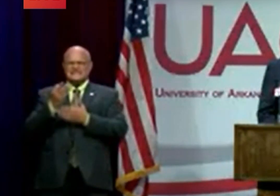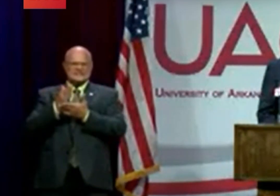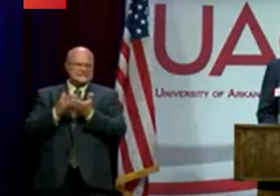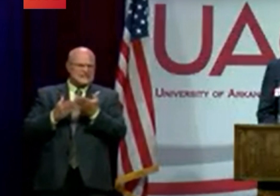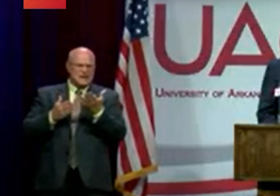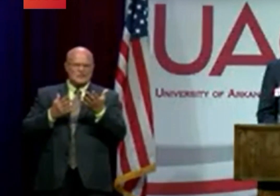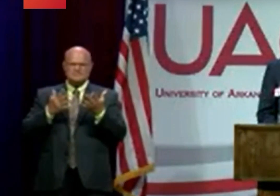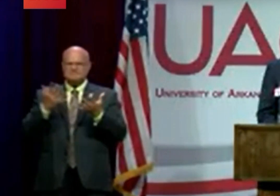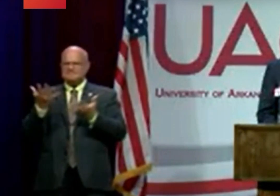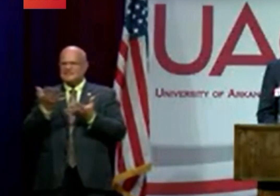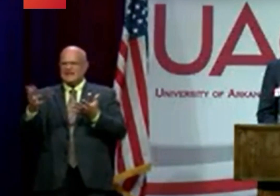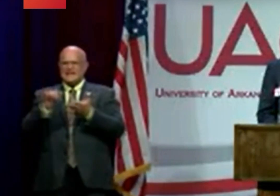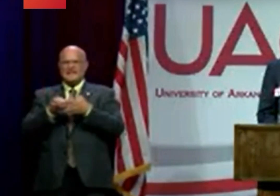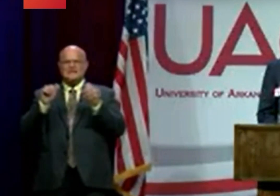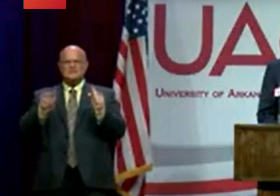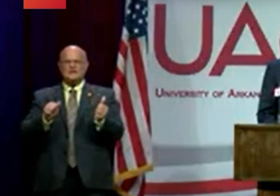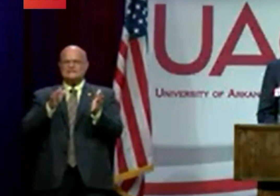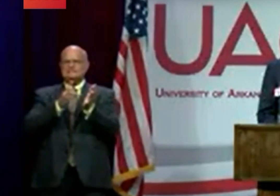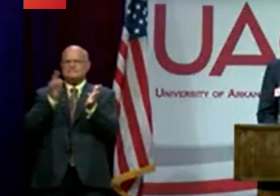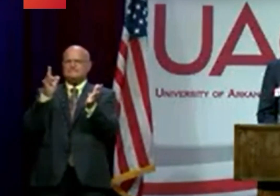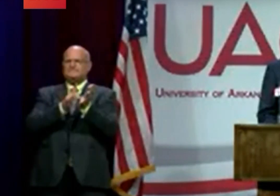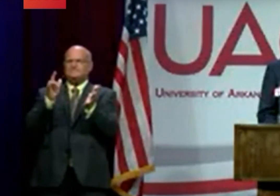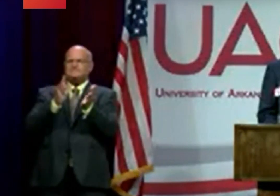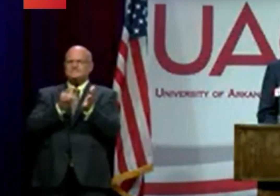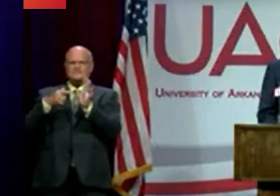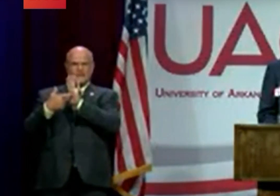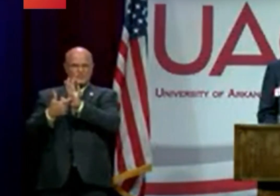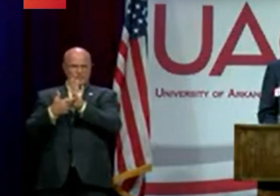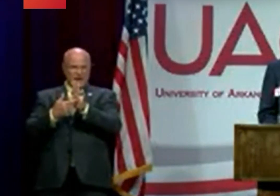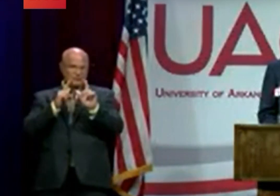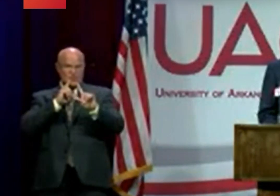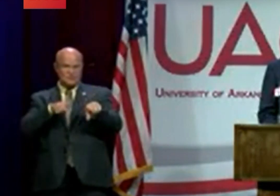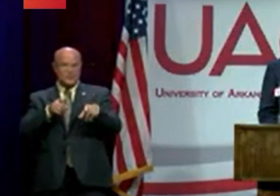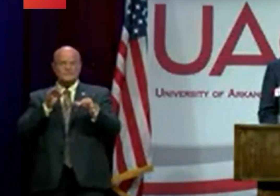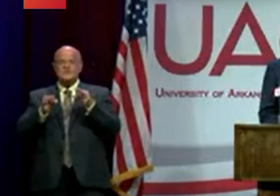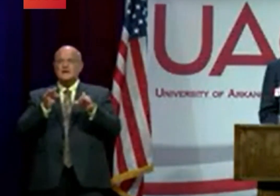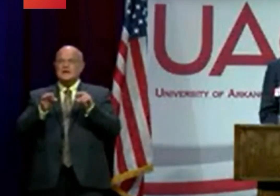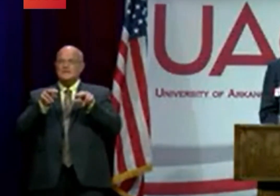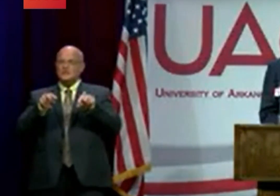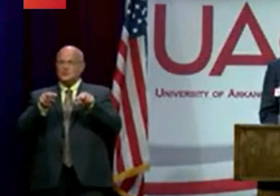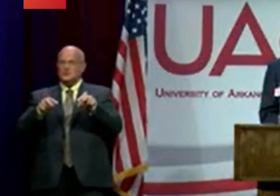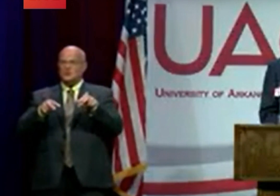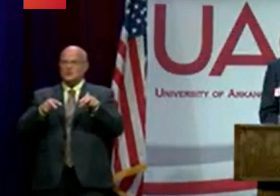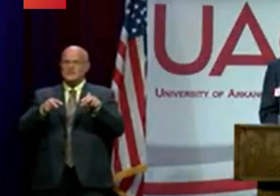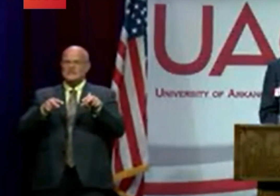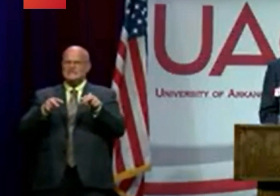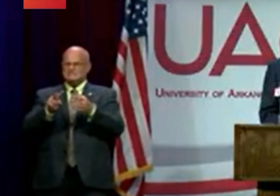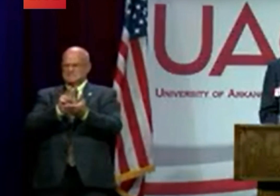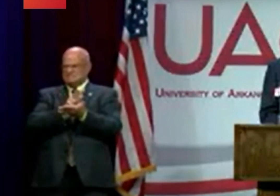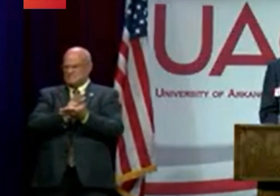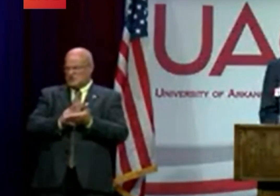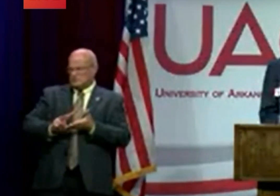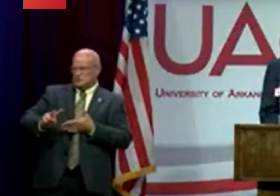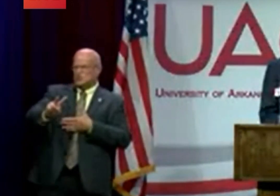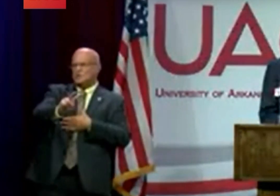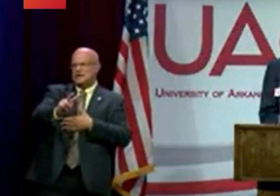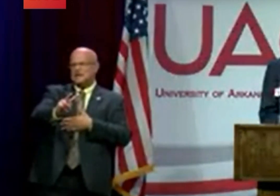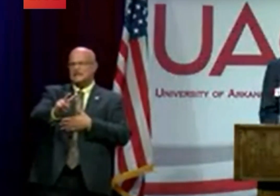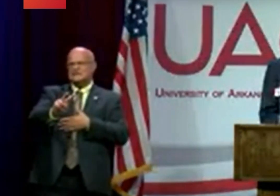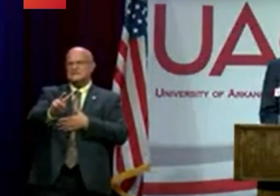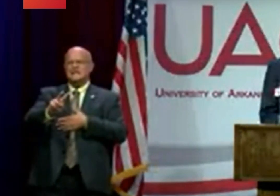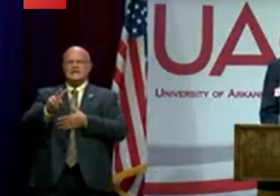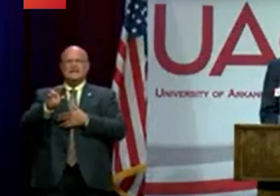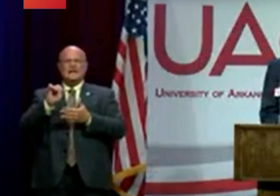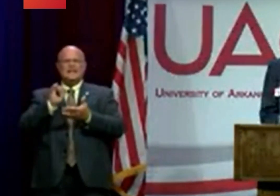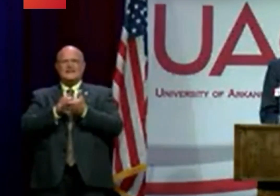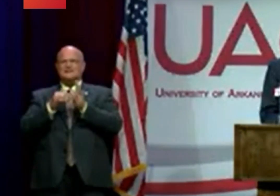some things that you can glean from that type of modeling report. If you look in the next 2 weeks, the modeling is primarily